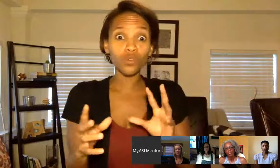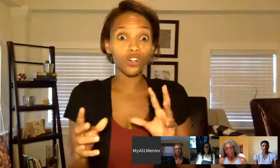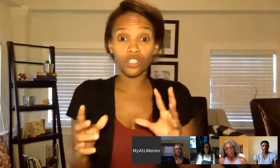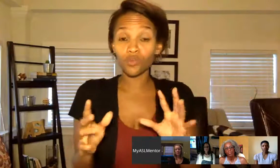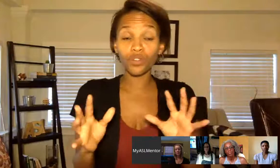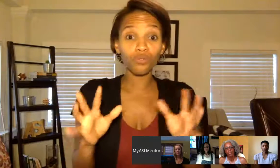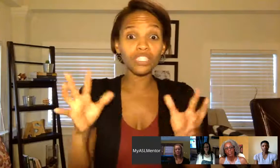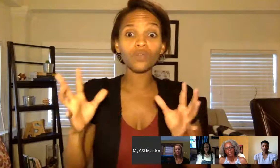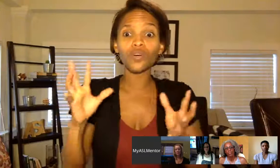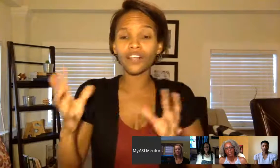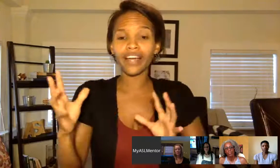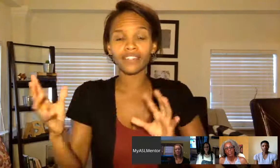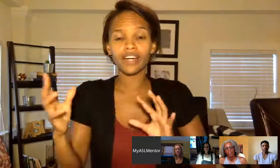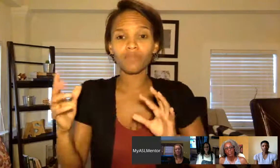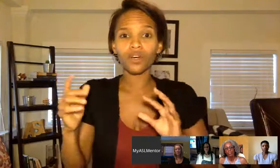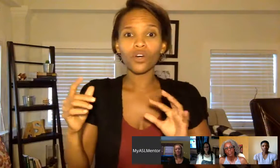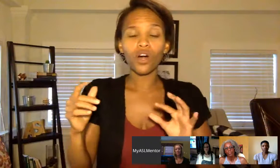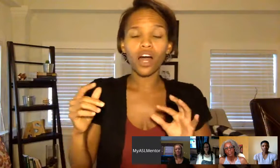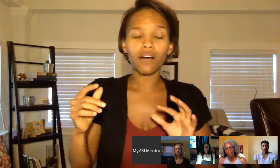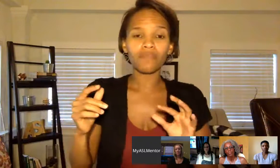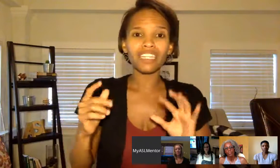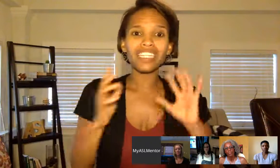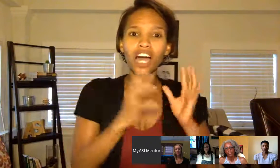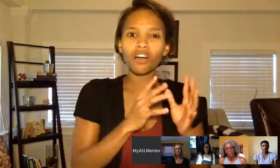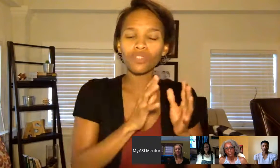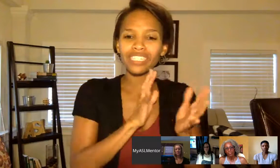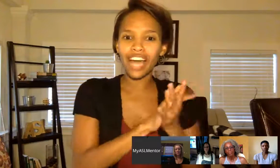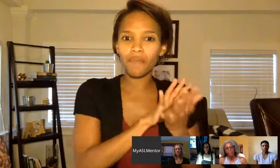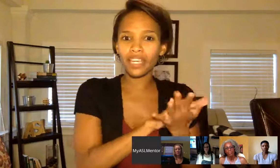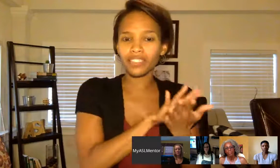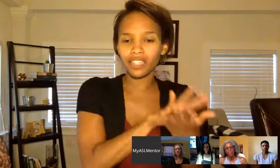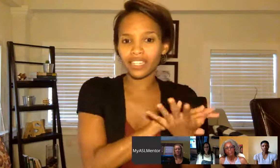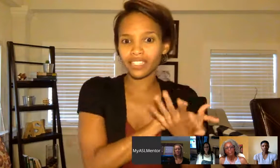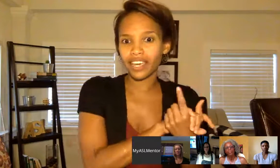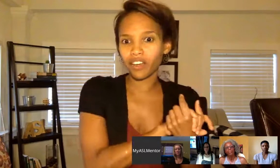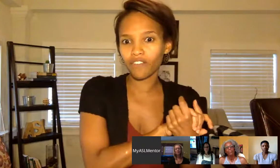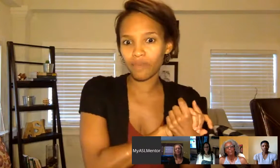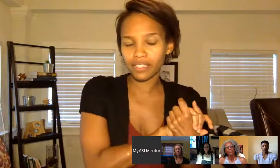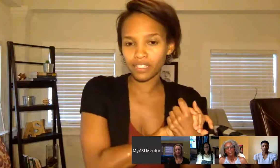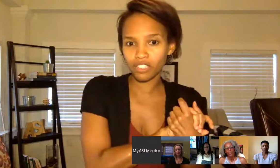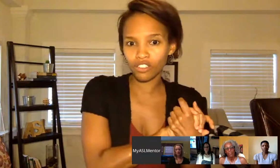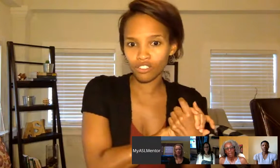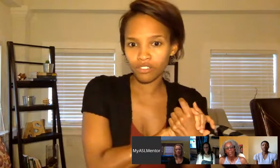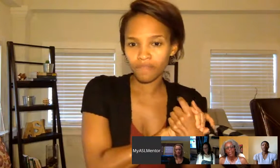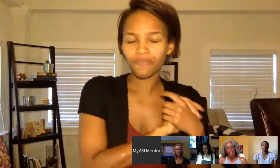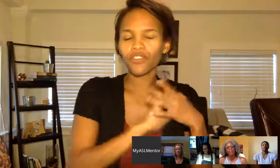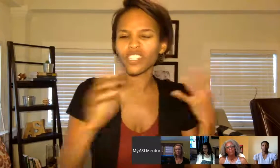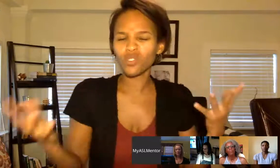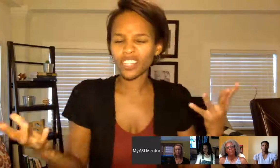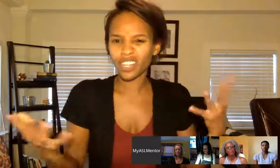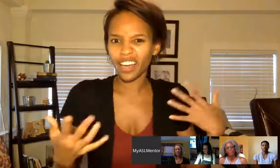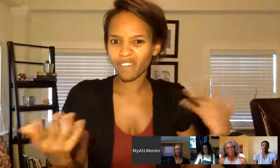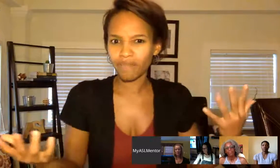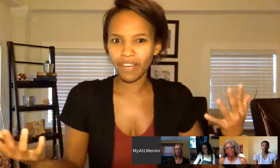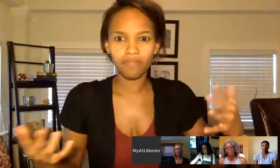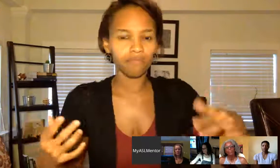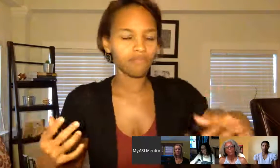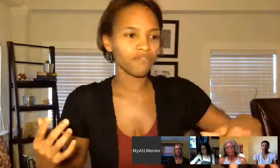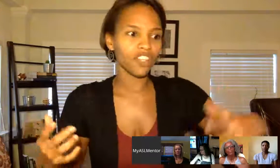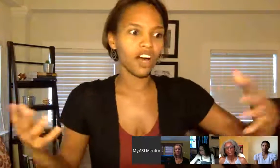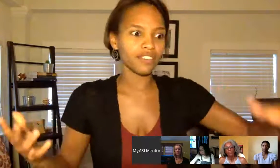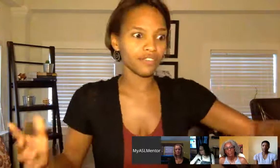those words, we really will end up not really tapping into the intent of the message. So that's kind of